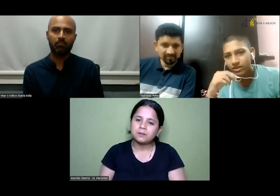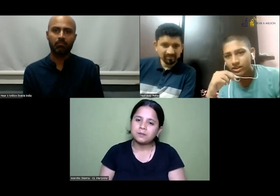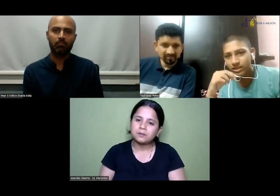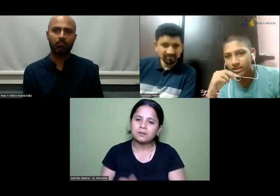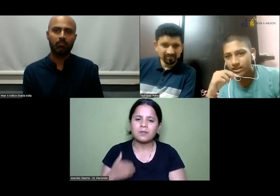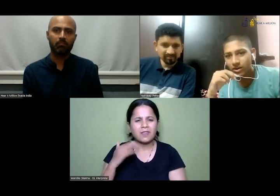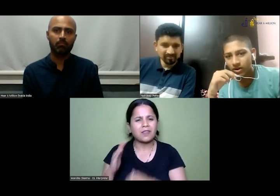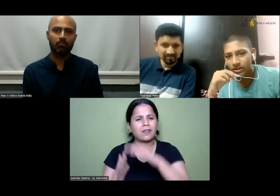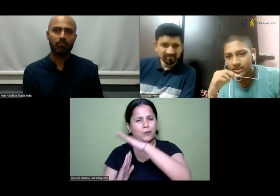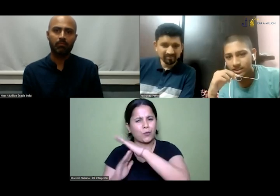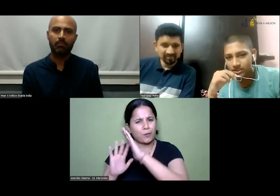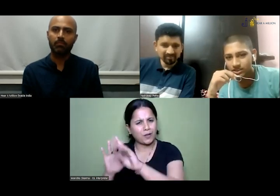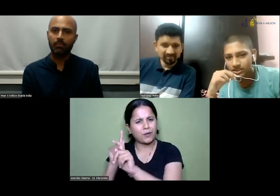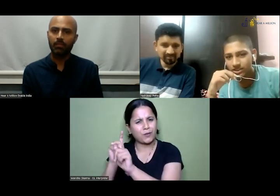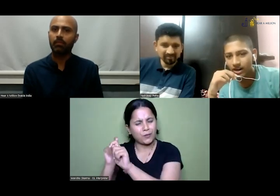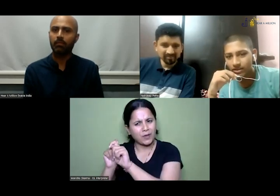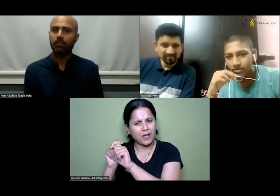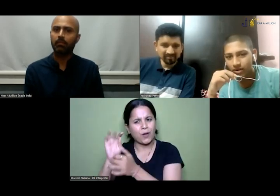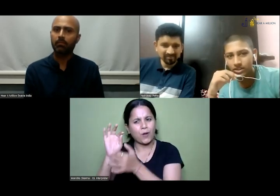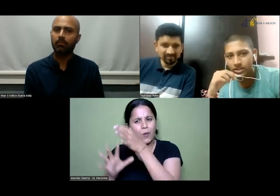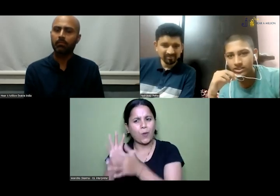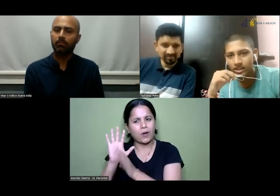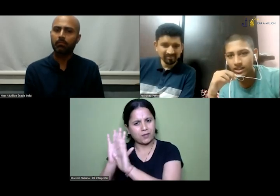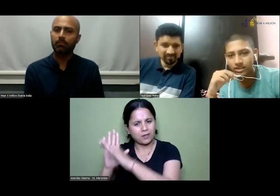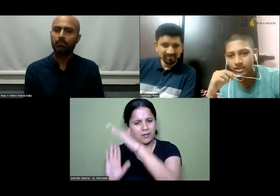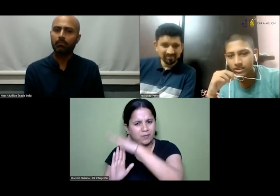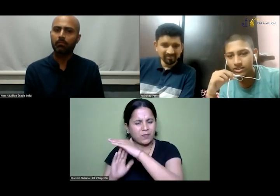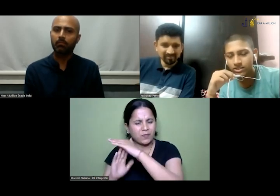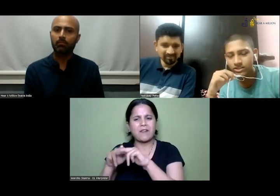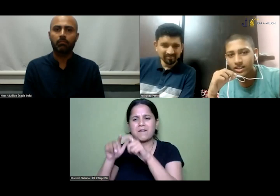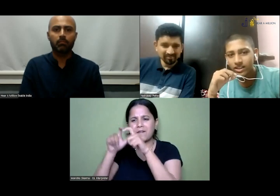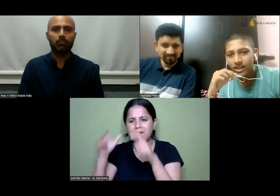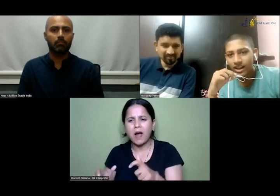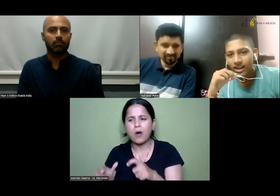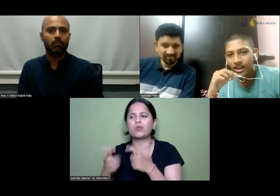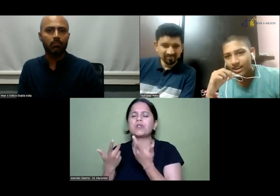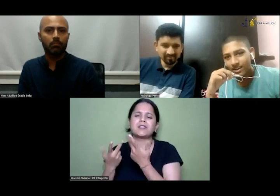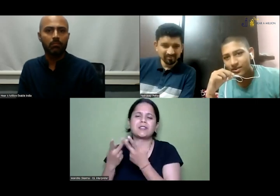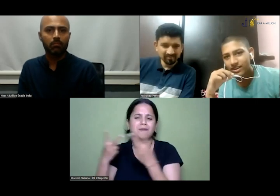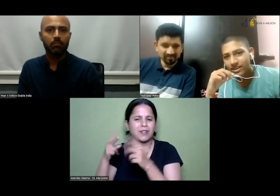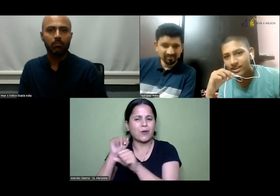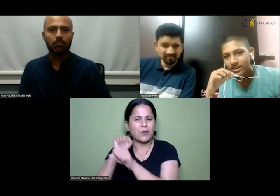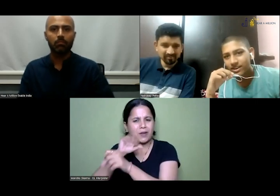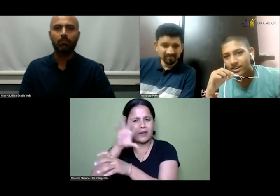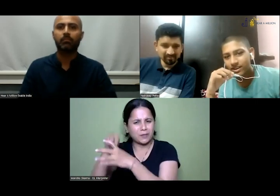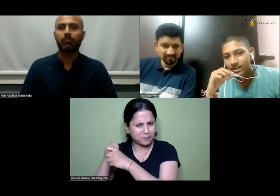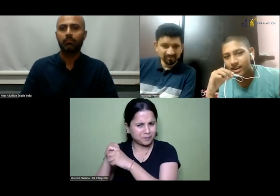pause her work in the organizations and foundations and trusts. And